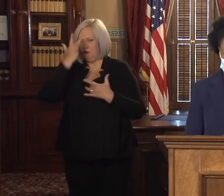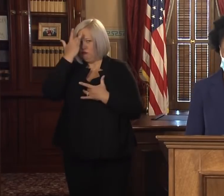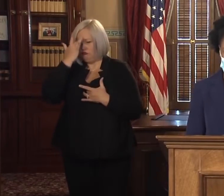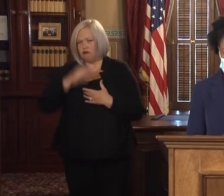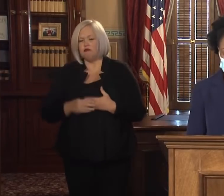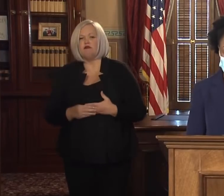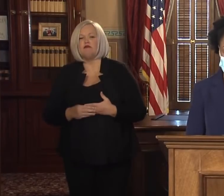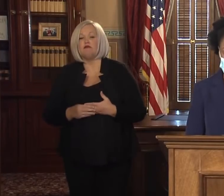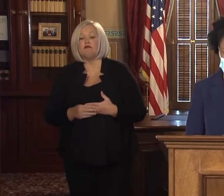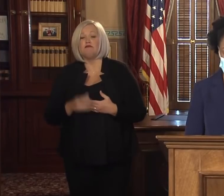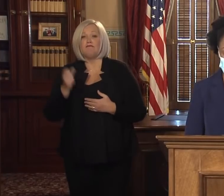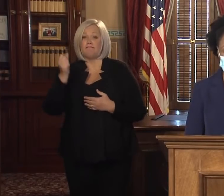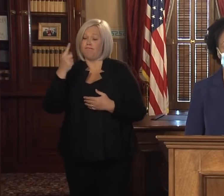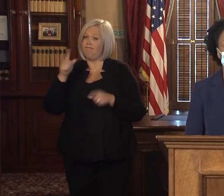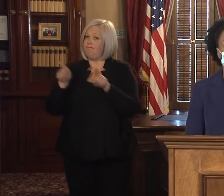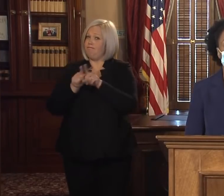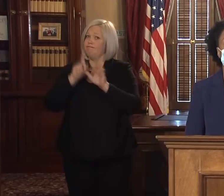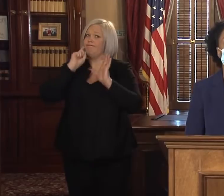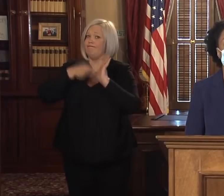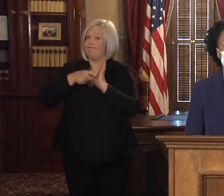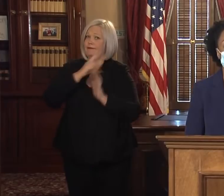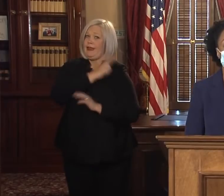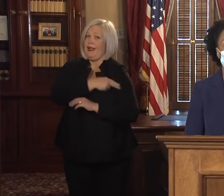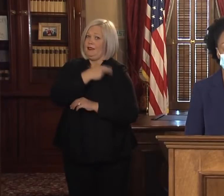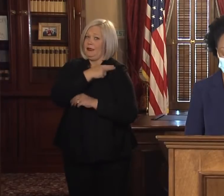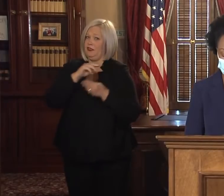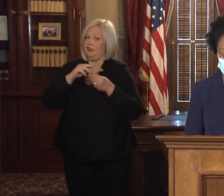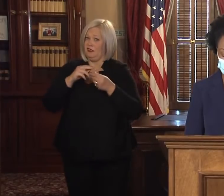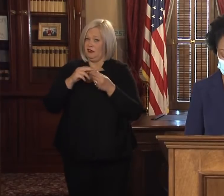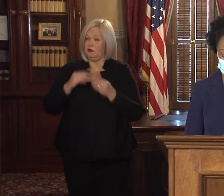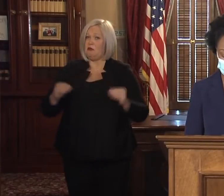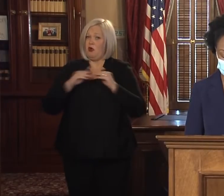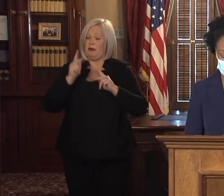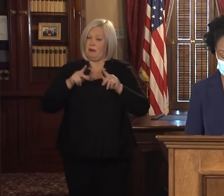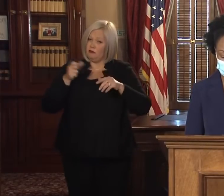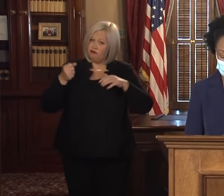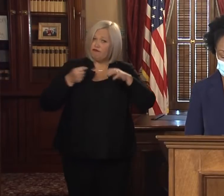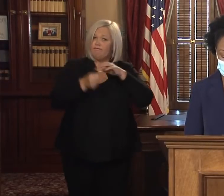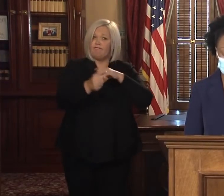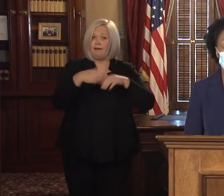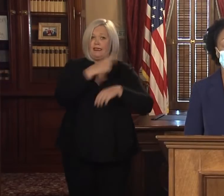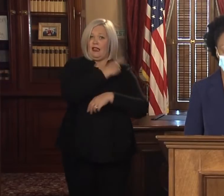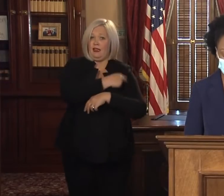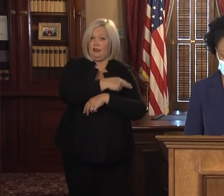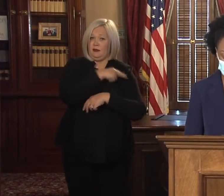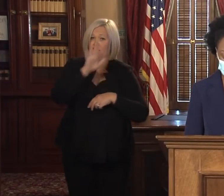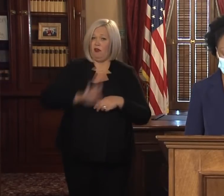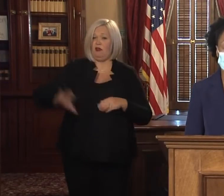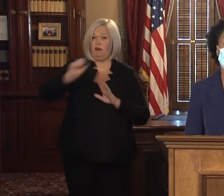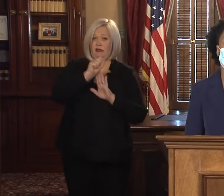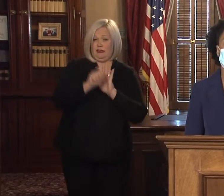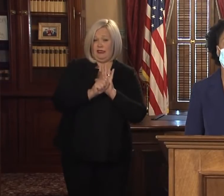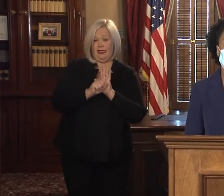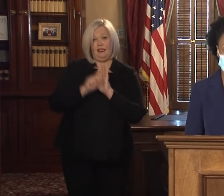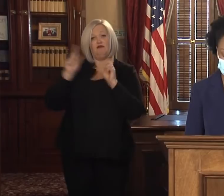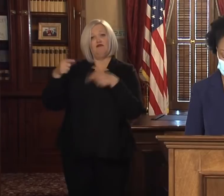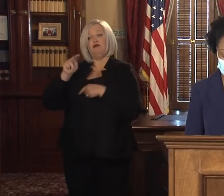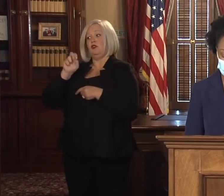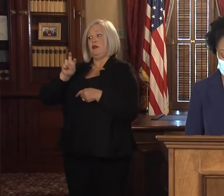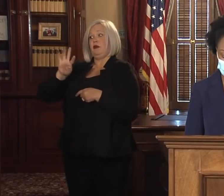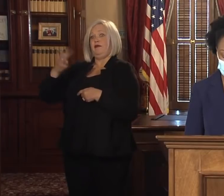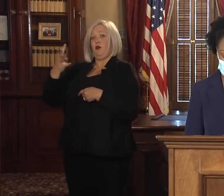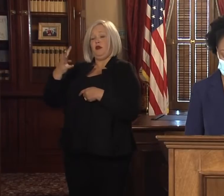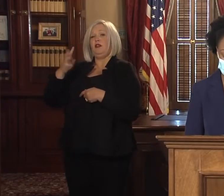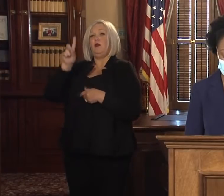governor mentioned, hospitalizations are also going up in every region across the state. As of November 4th, more than